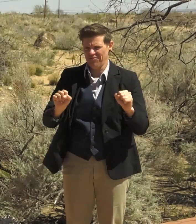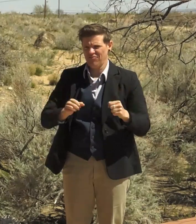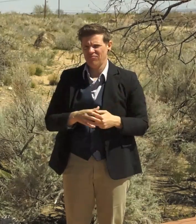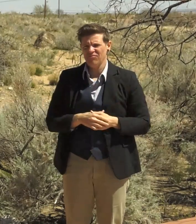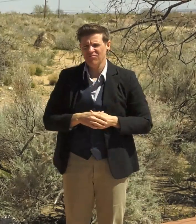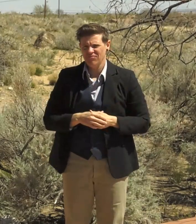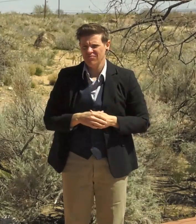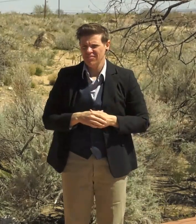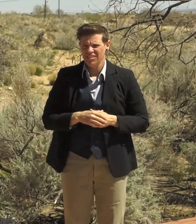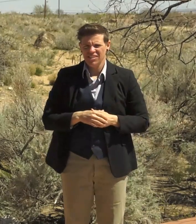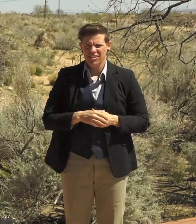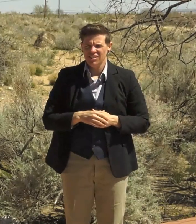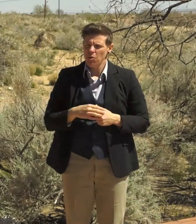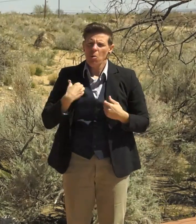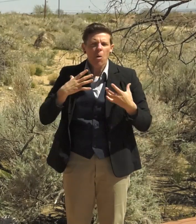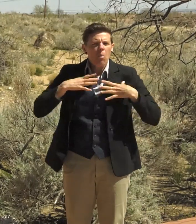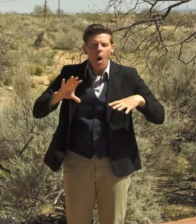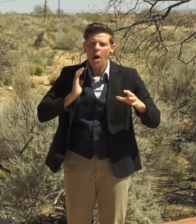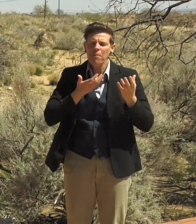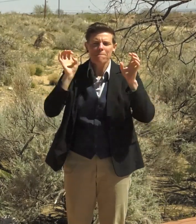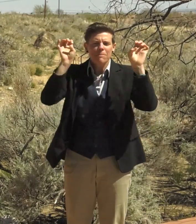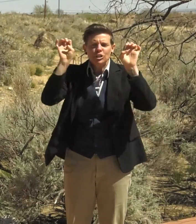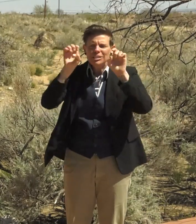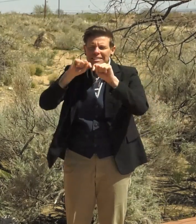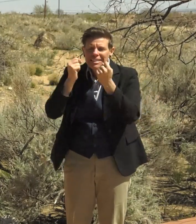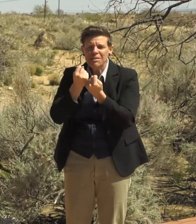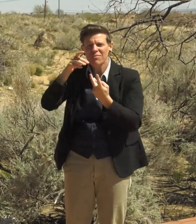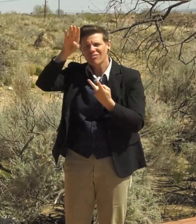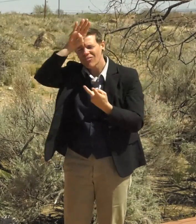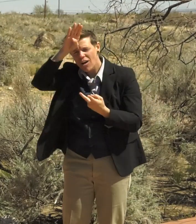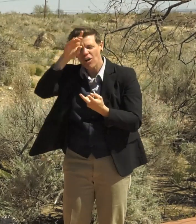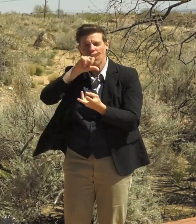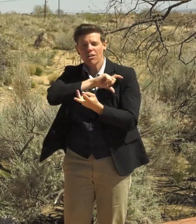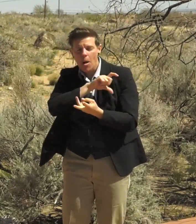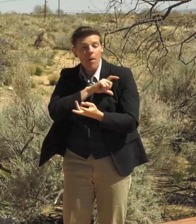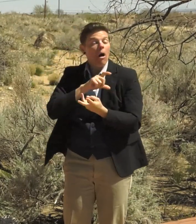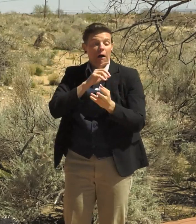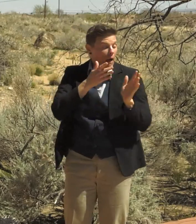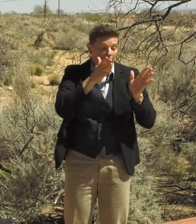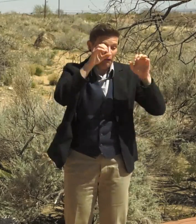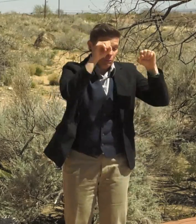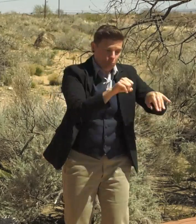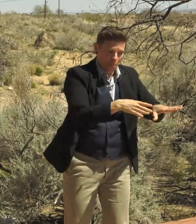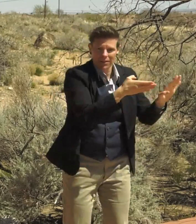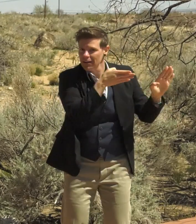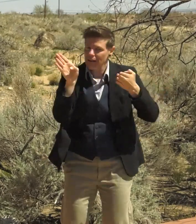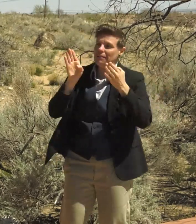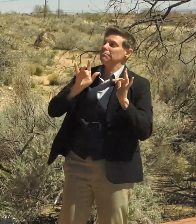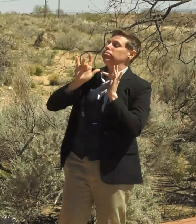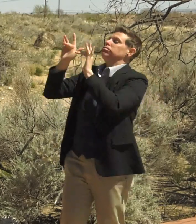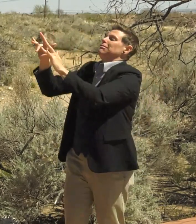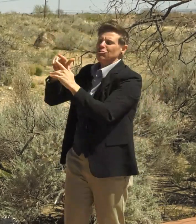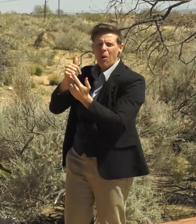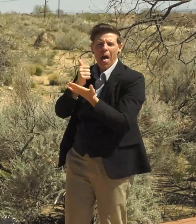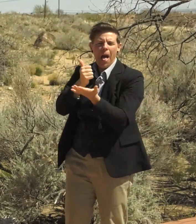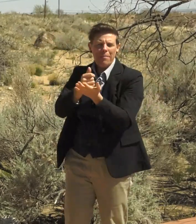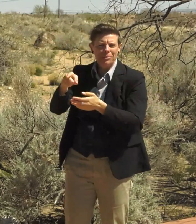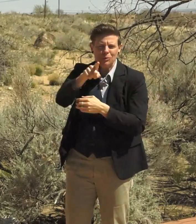emergency staff right now to deal with safety issues and rescue missions when, they're already being taxed to deal with the COVID